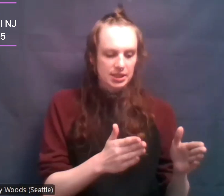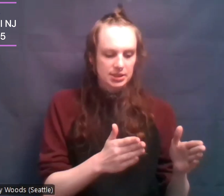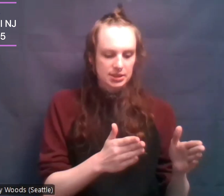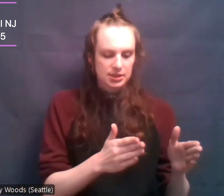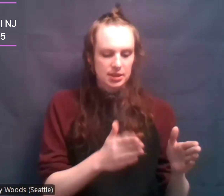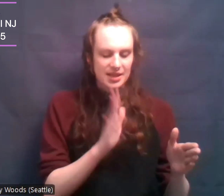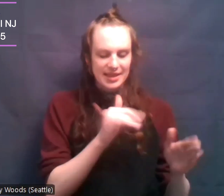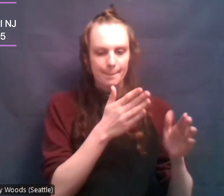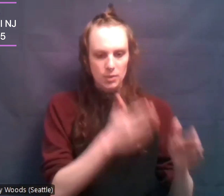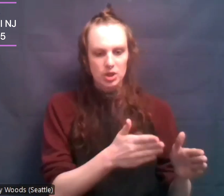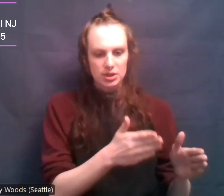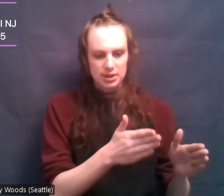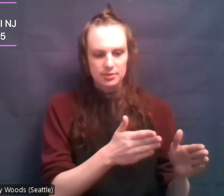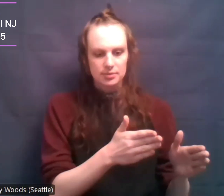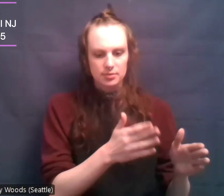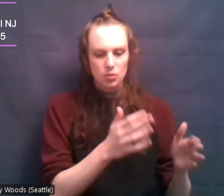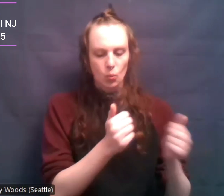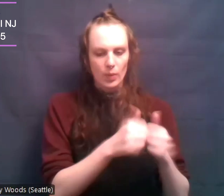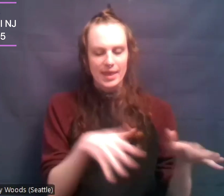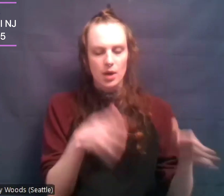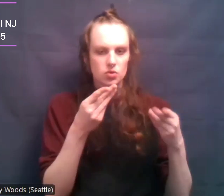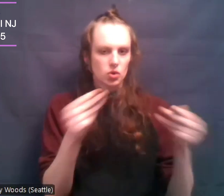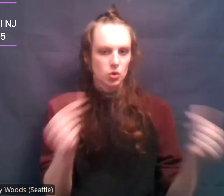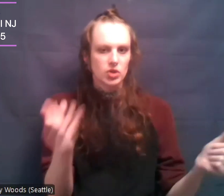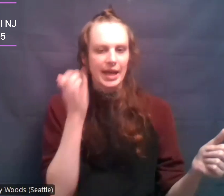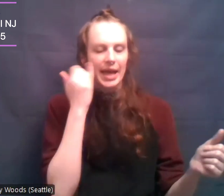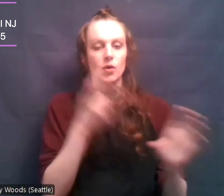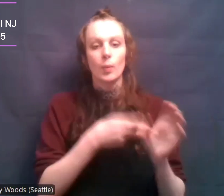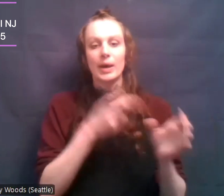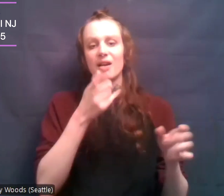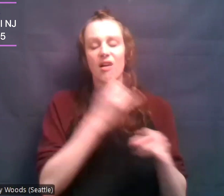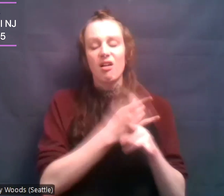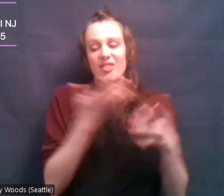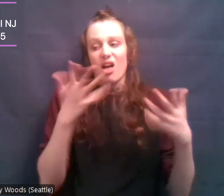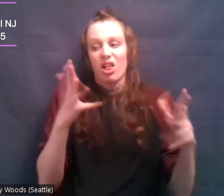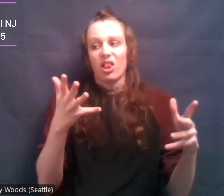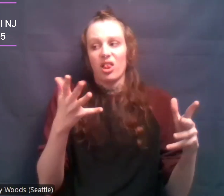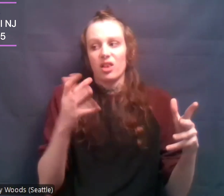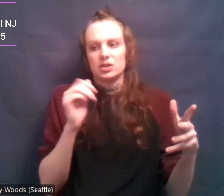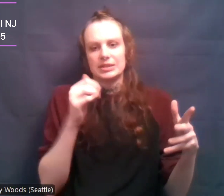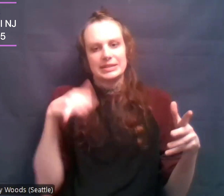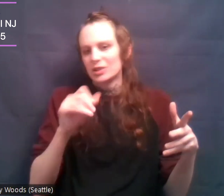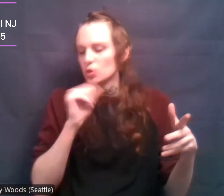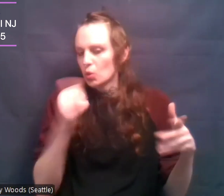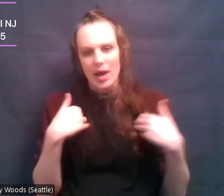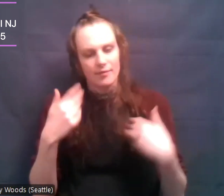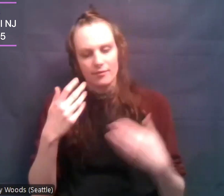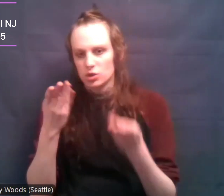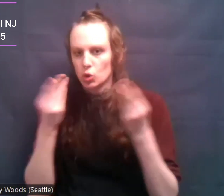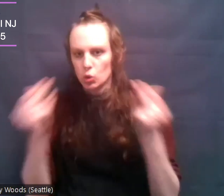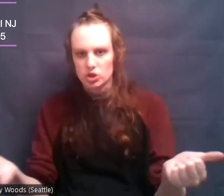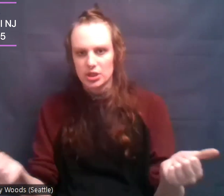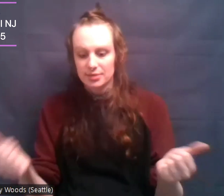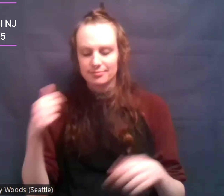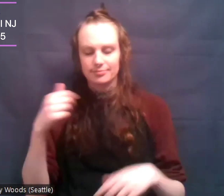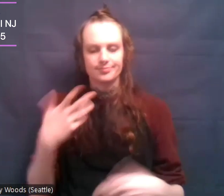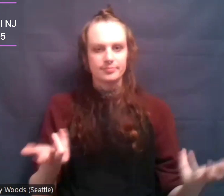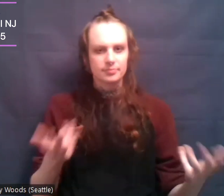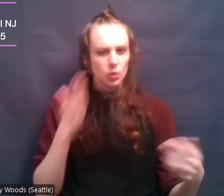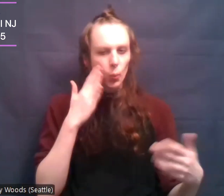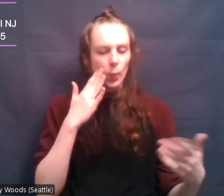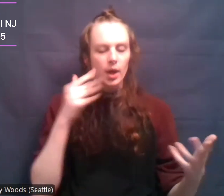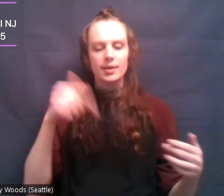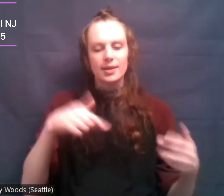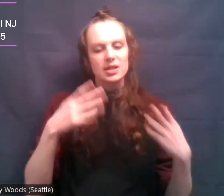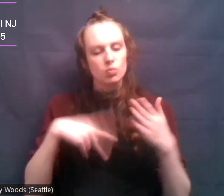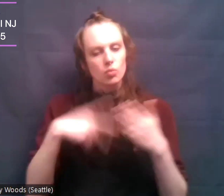the solution for me. Um, you know, I hated this program for a long, long time. It